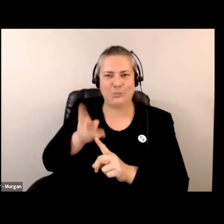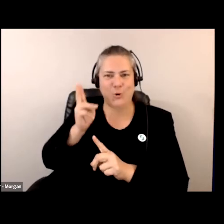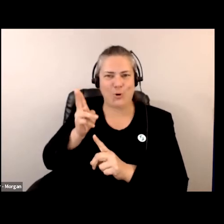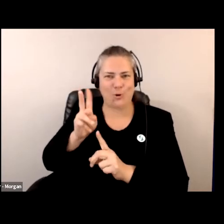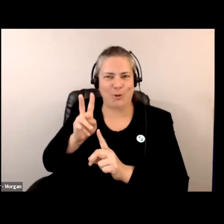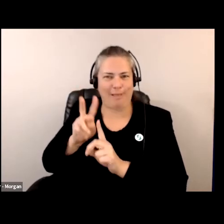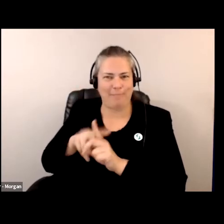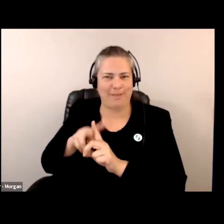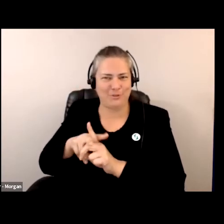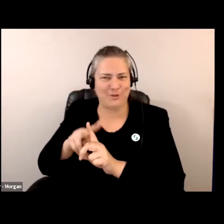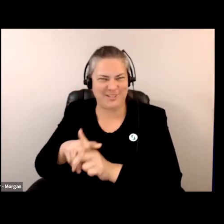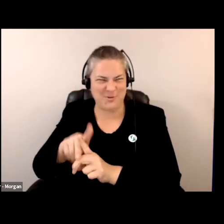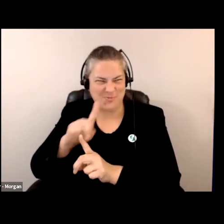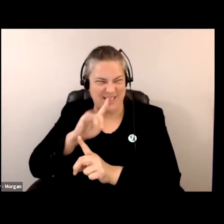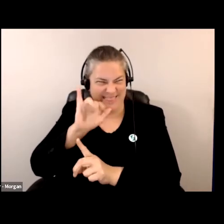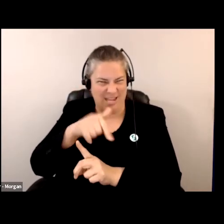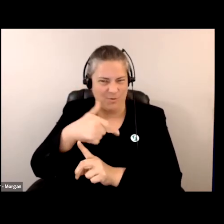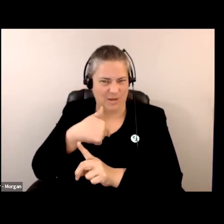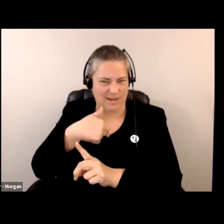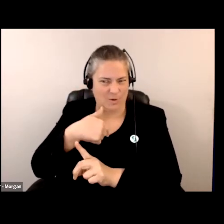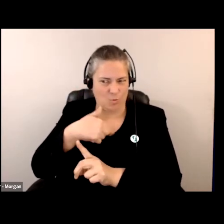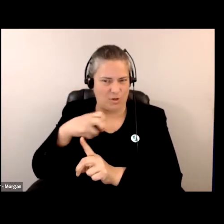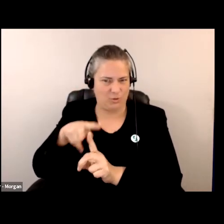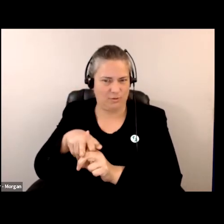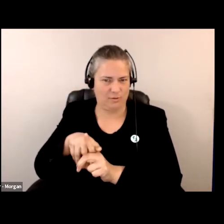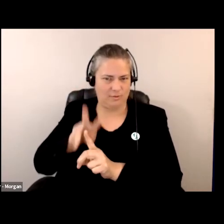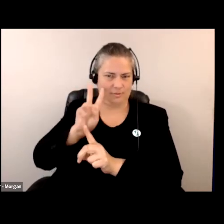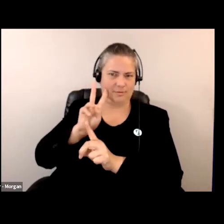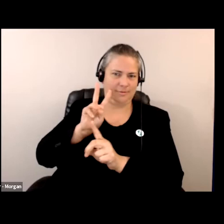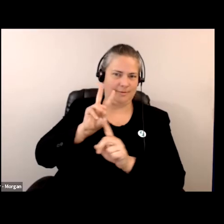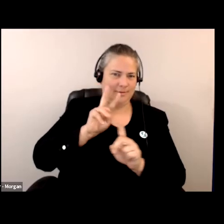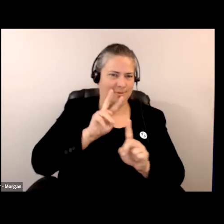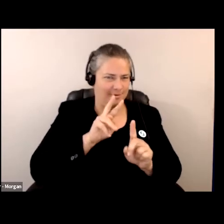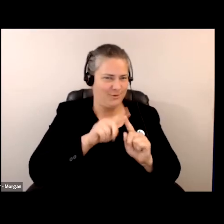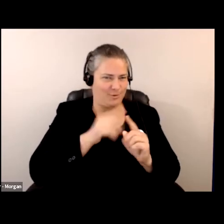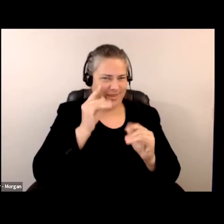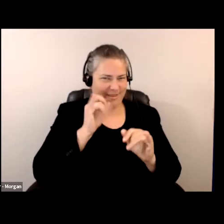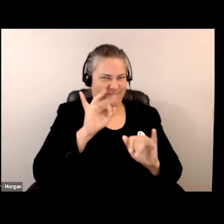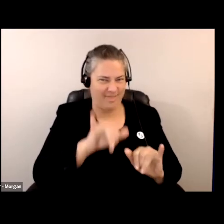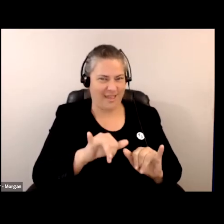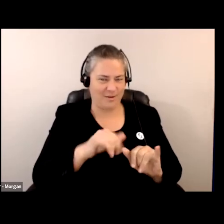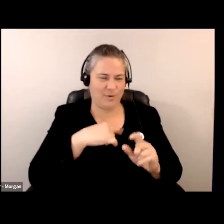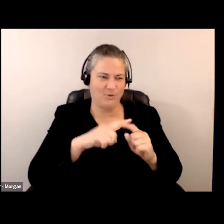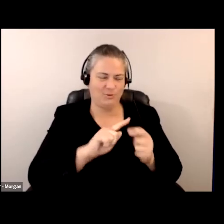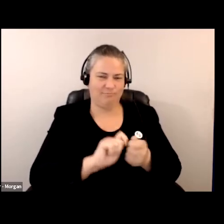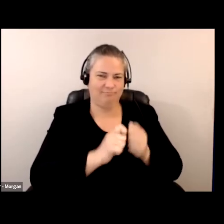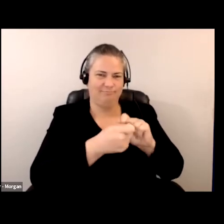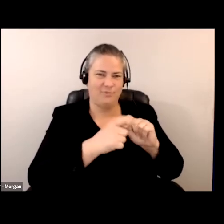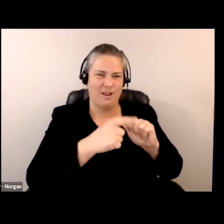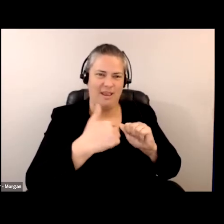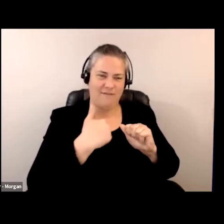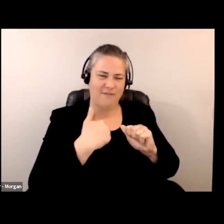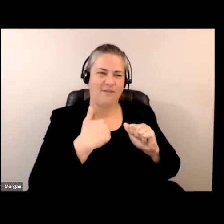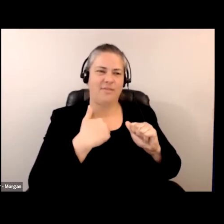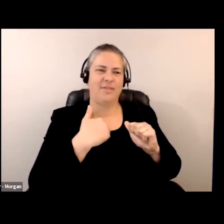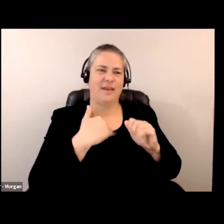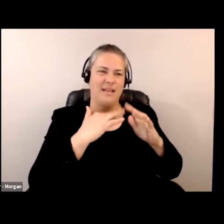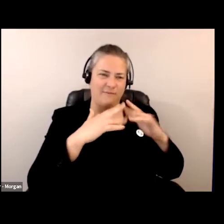in the effort to embed diversity, equity, and inclusion in the